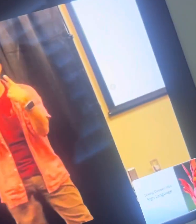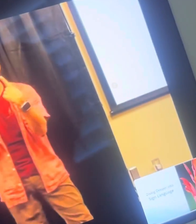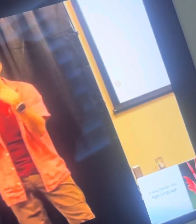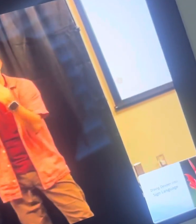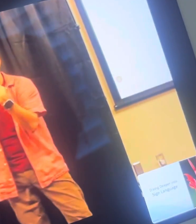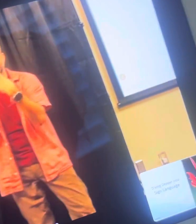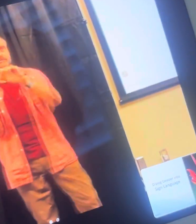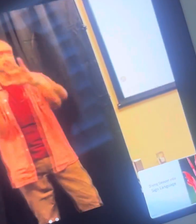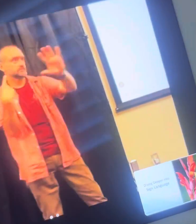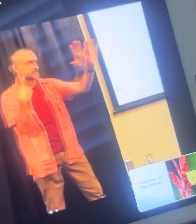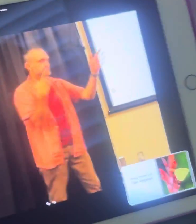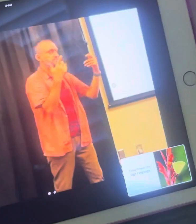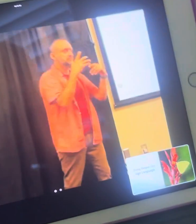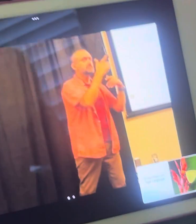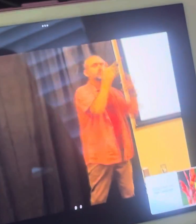You guys have any questions?